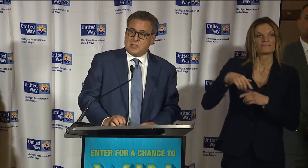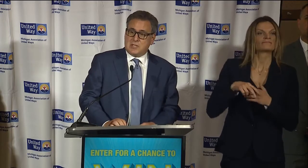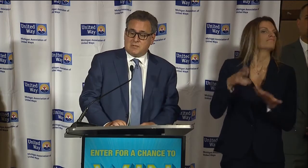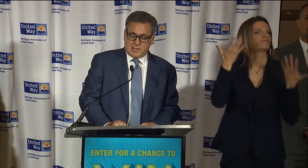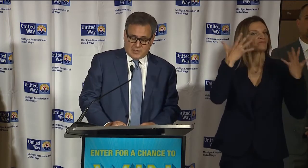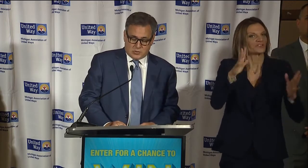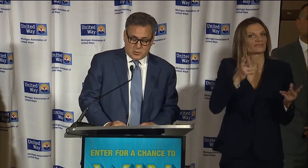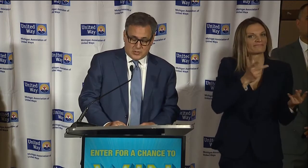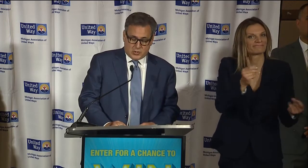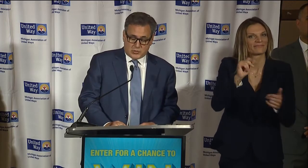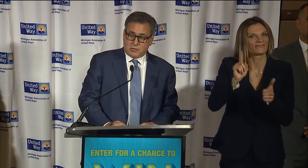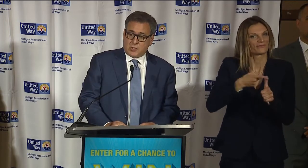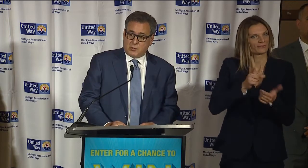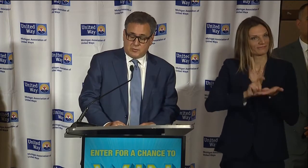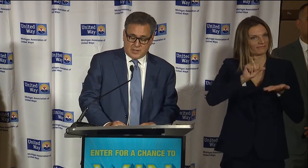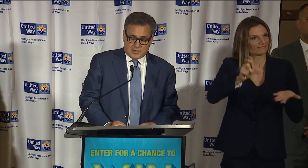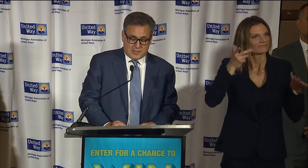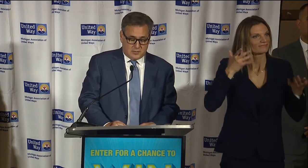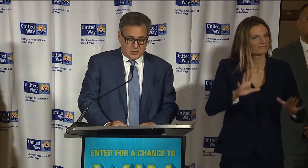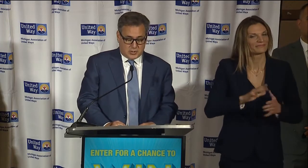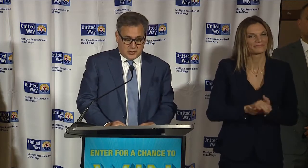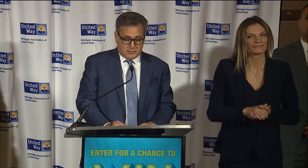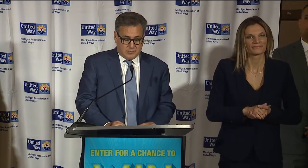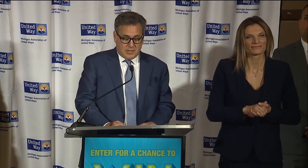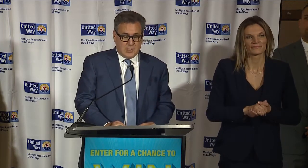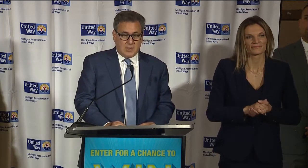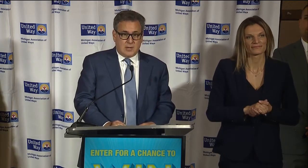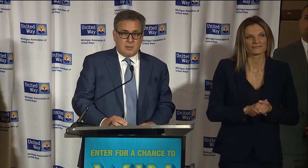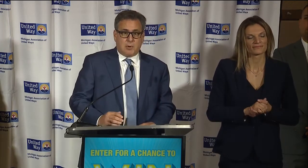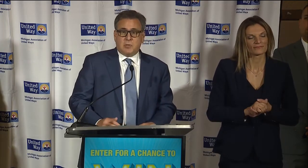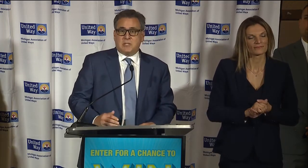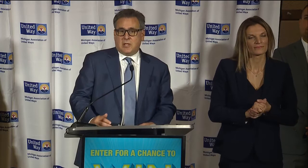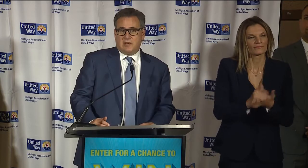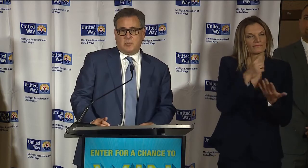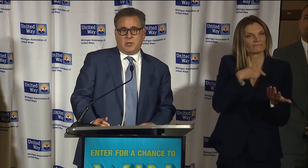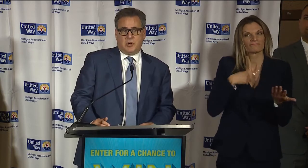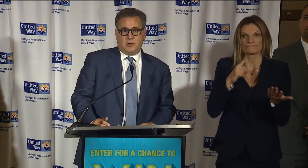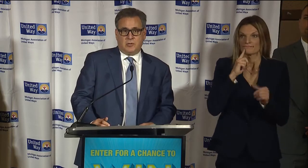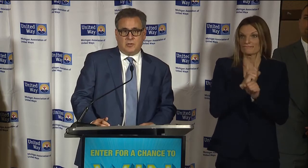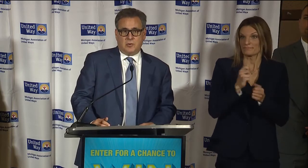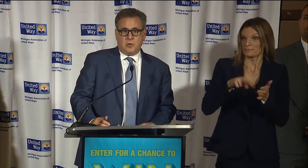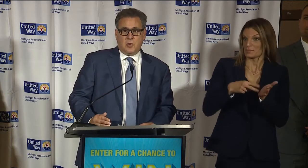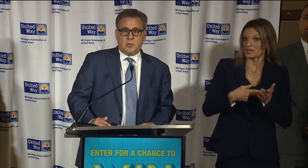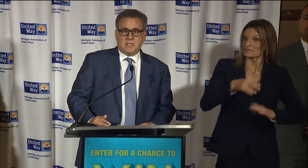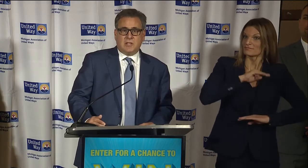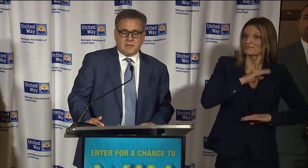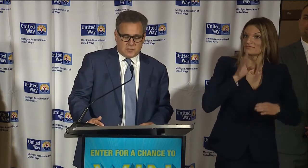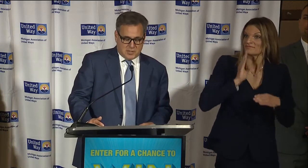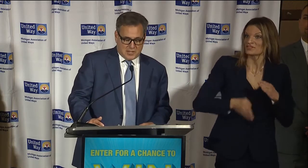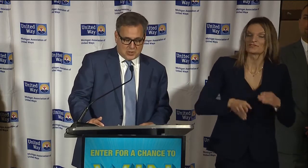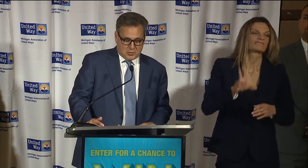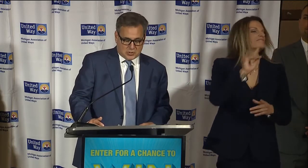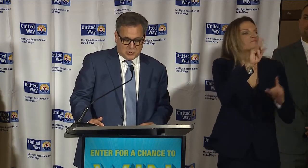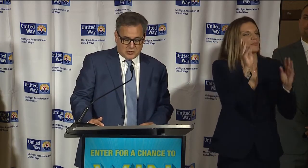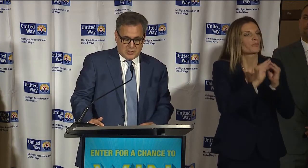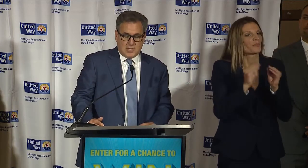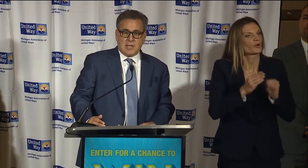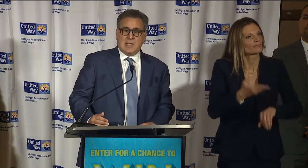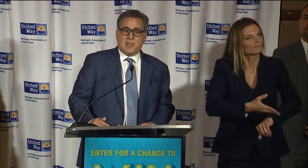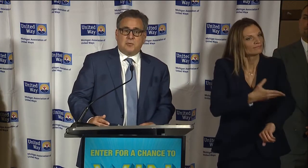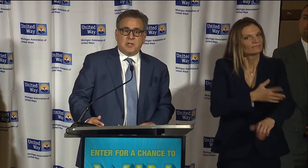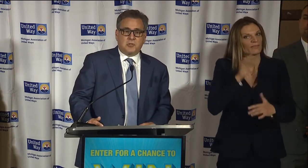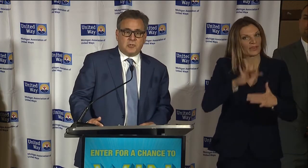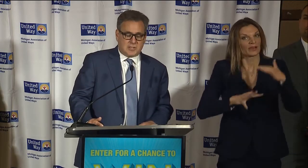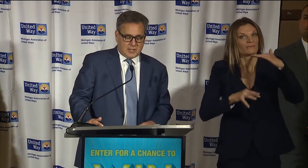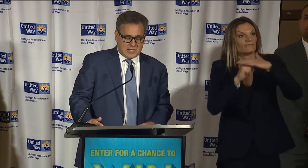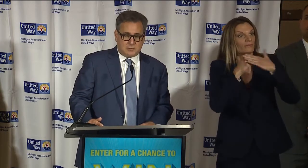has received at least one dose of the COVID vaccine in Michigan. But we still have more to go. We still have to meet that threshold.